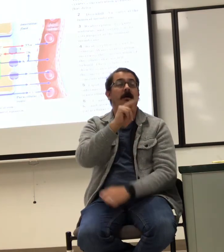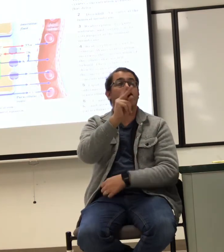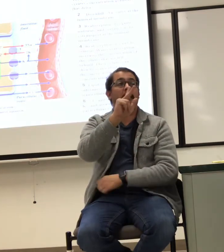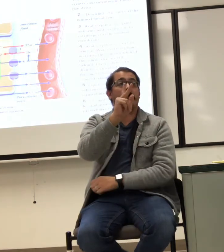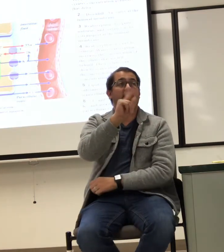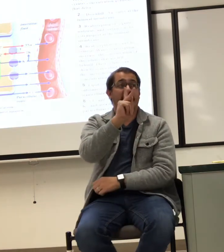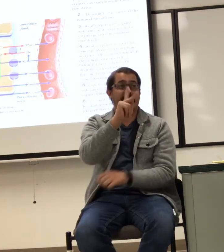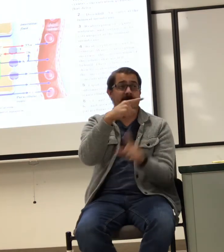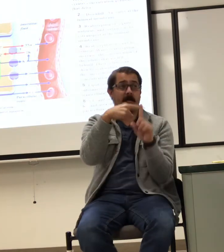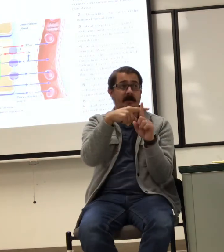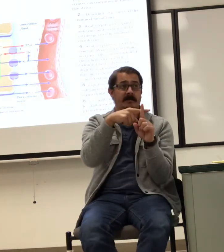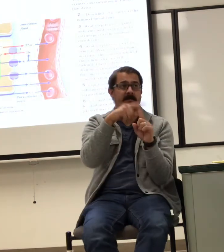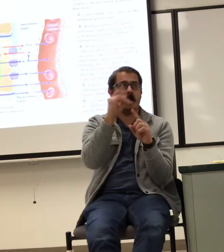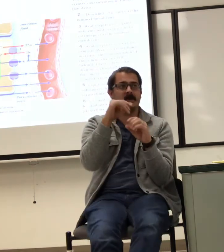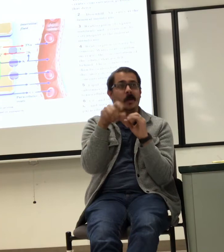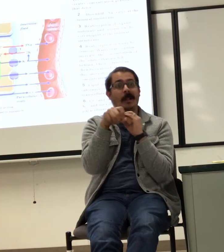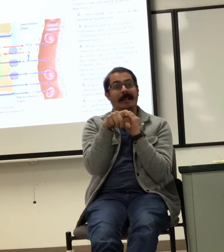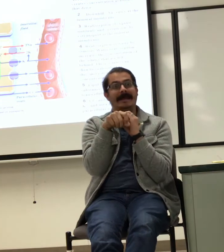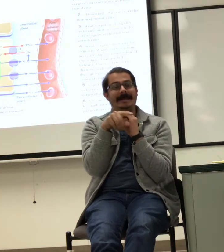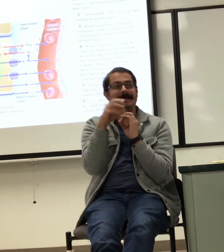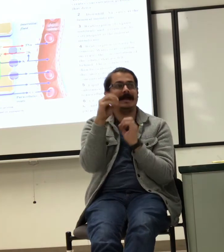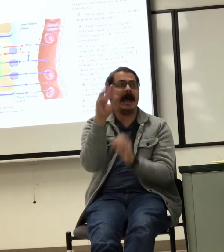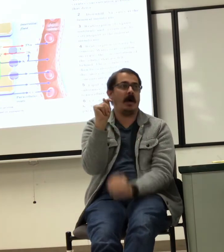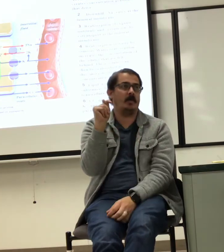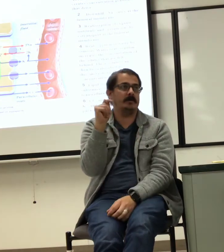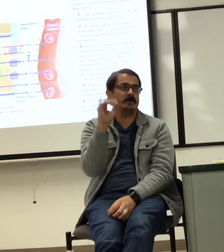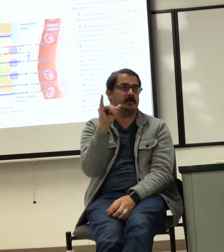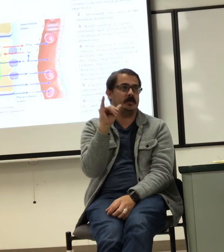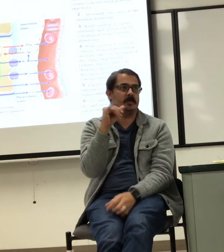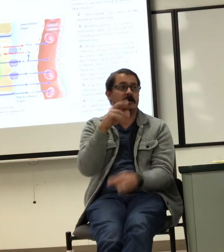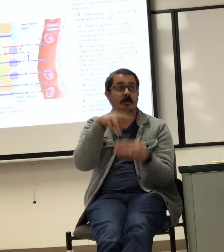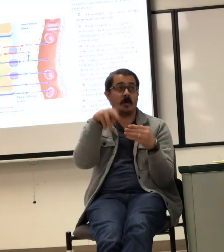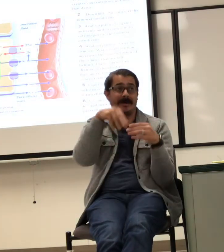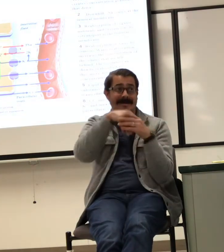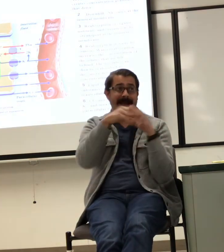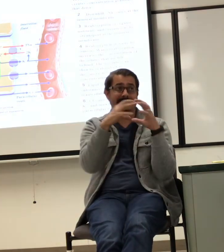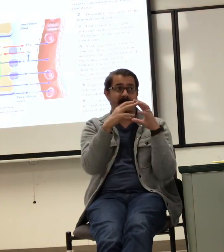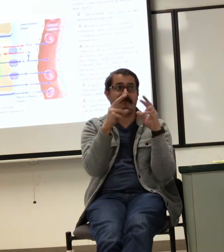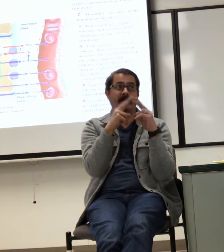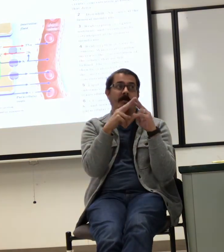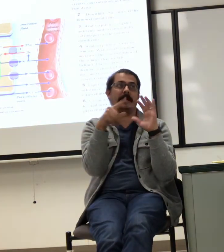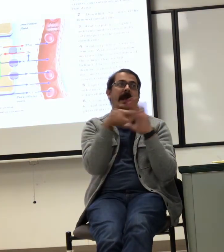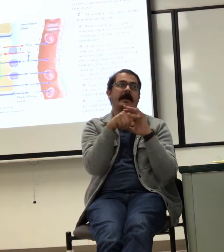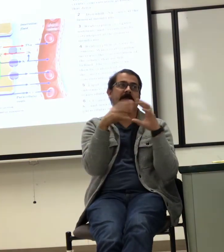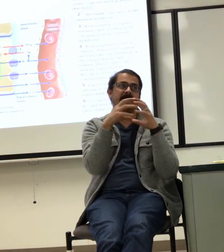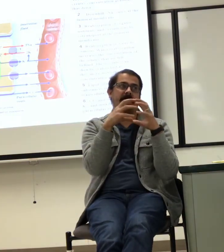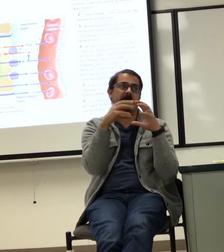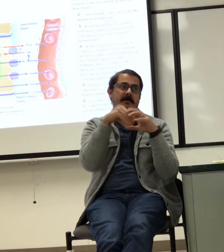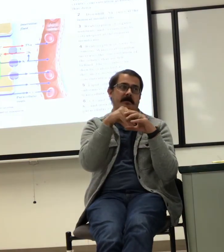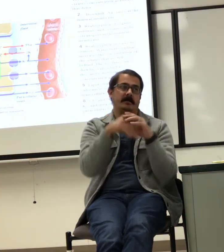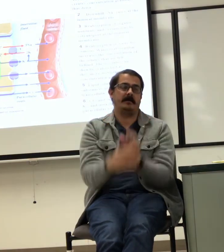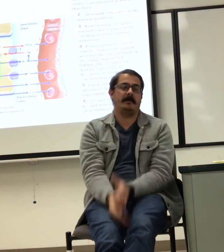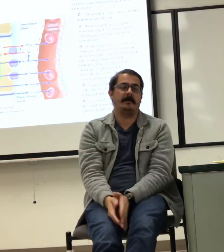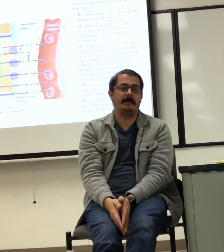is also leaking back out. The end result is the inside of the cell is very negative.